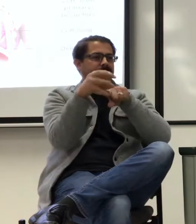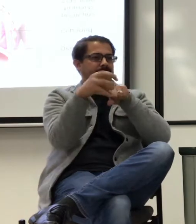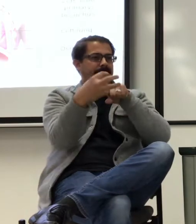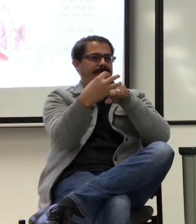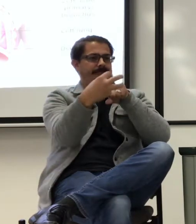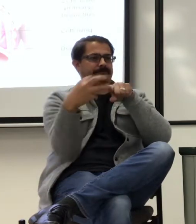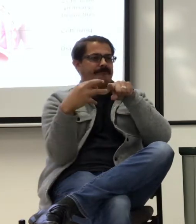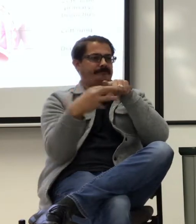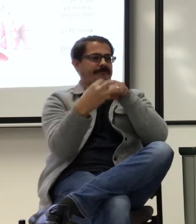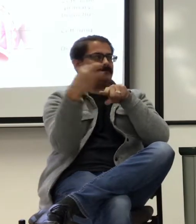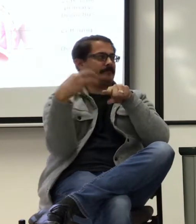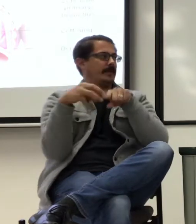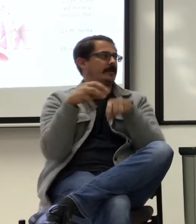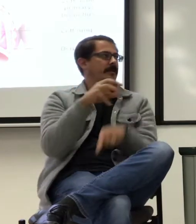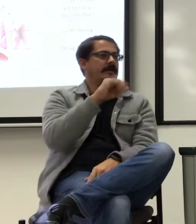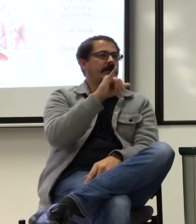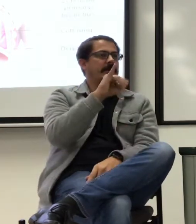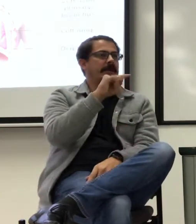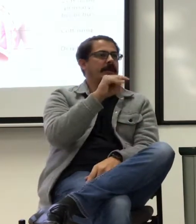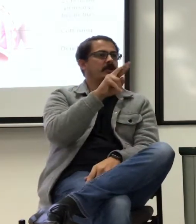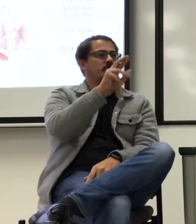intrapulmonary pressure.